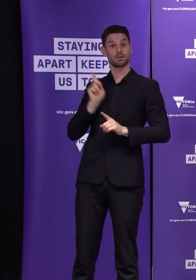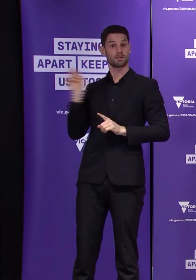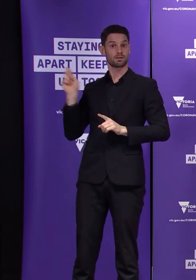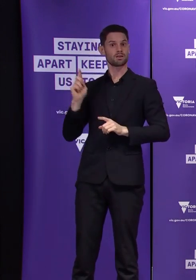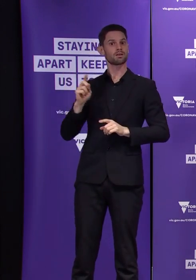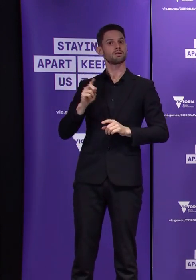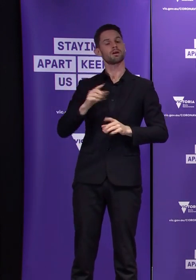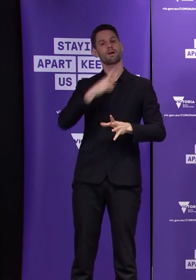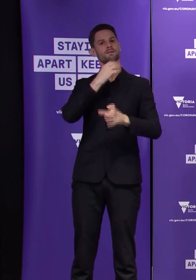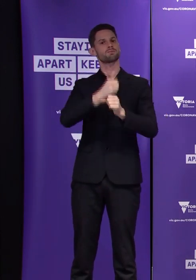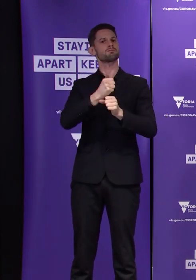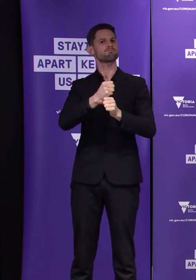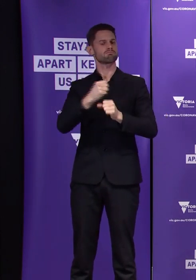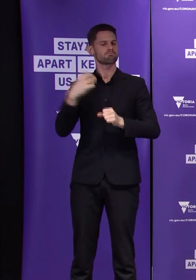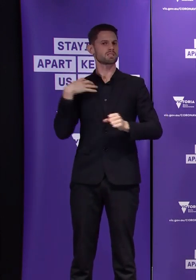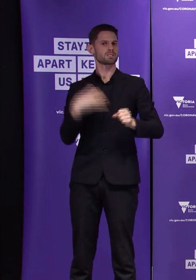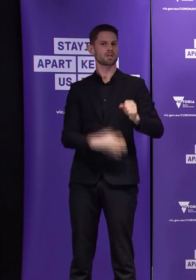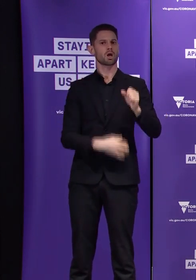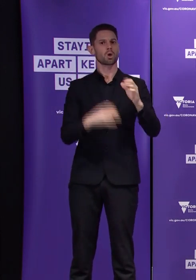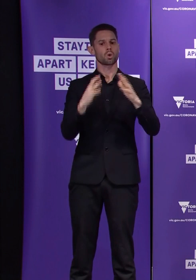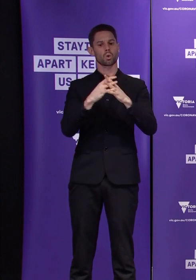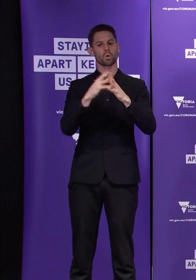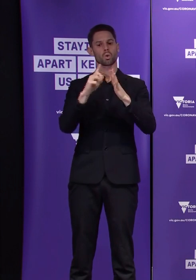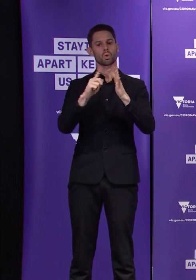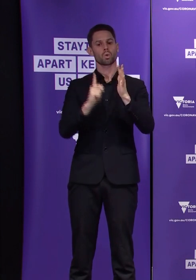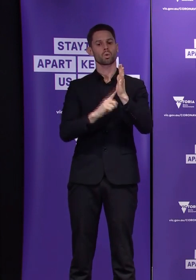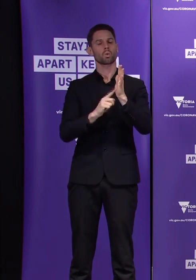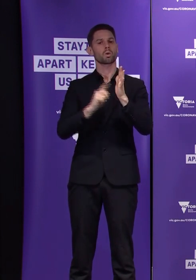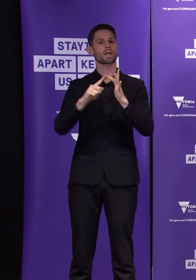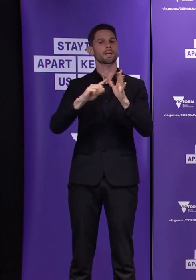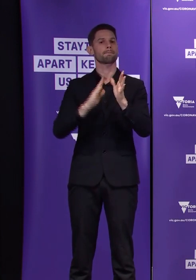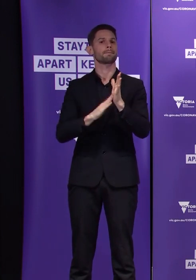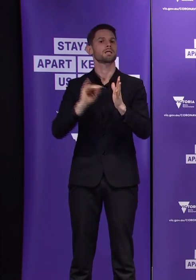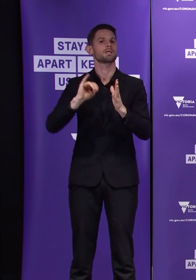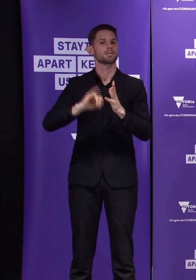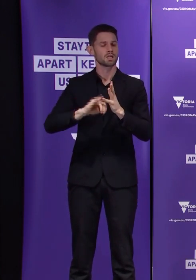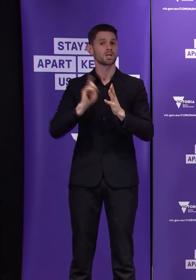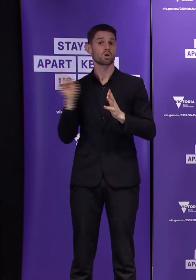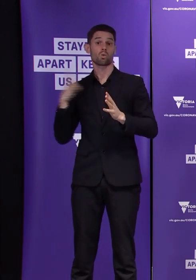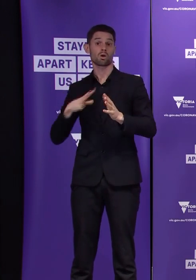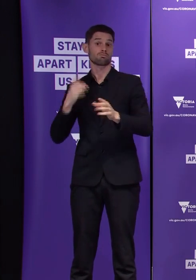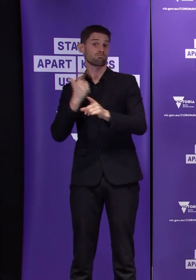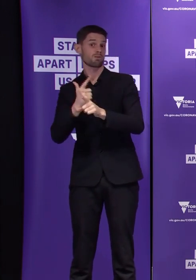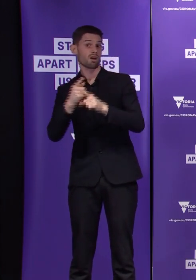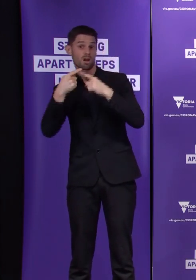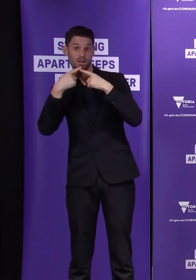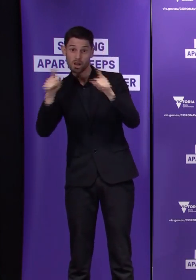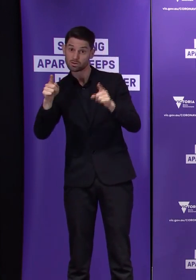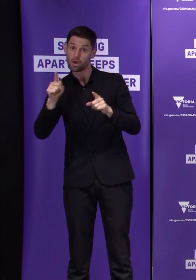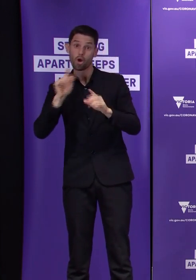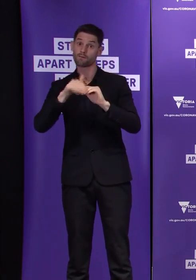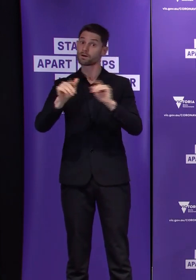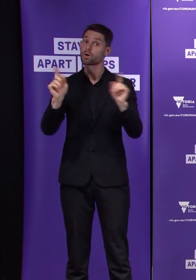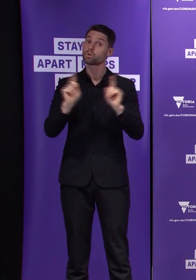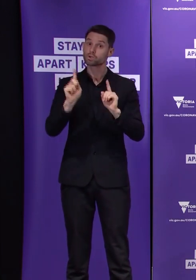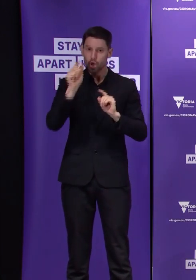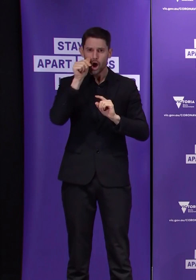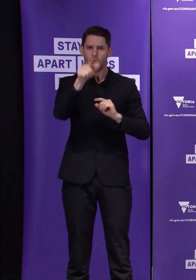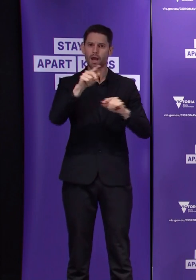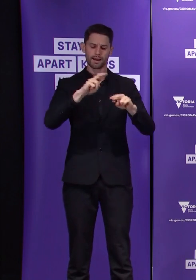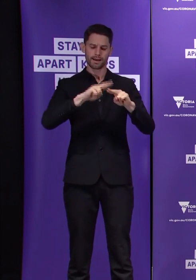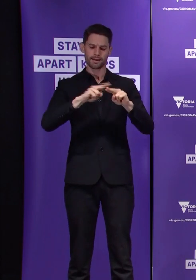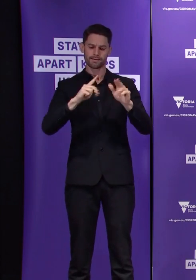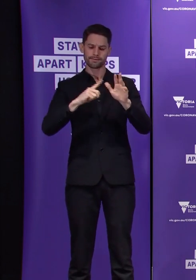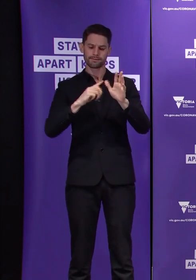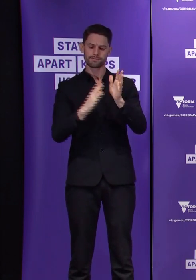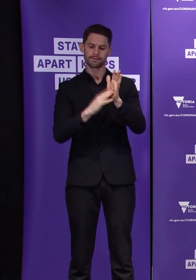joined us today. We know, I certainly hope there's a recognition in the Victorian community that taking action against family violence to try and